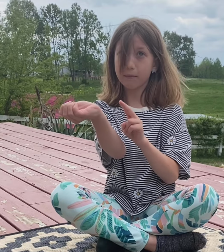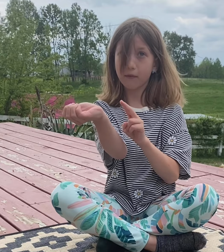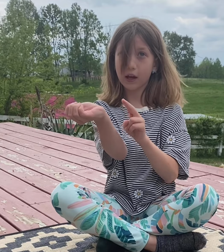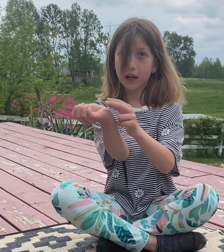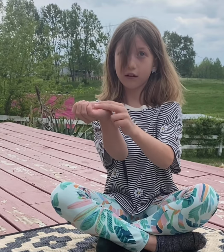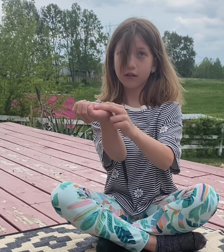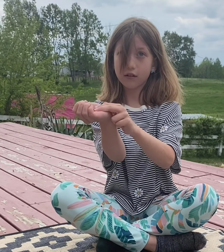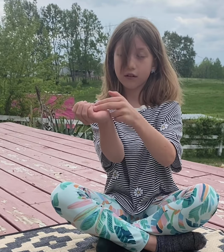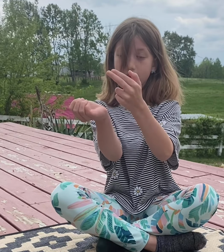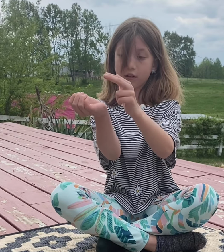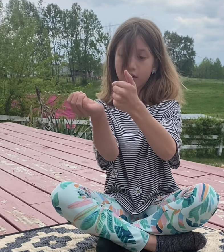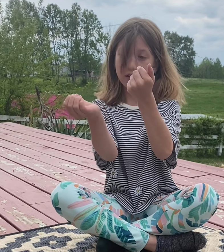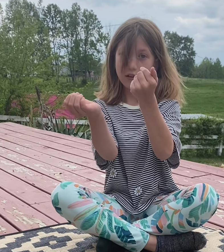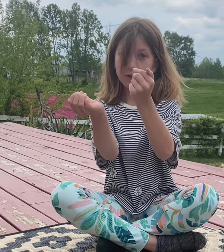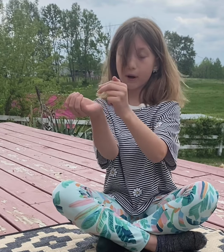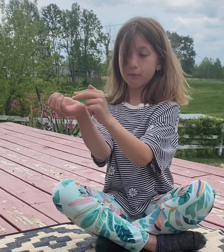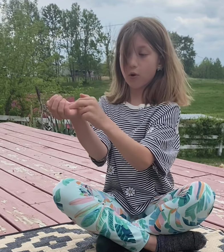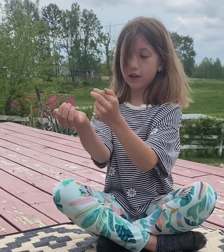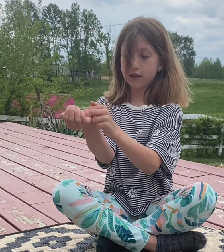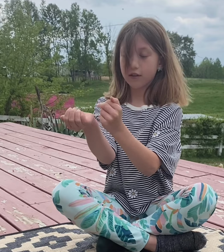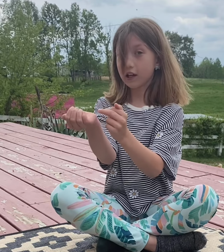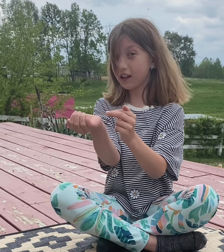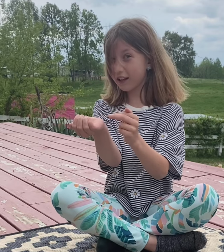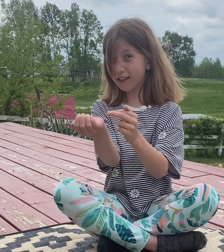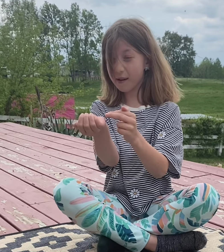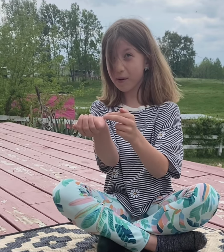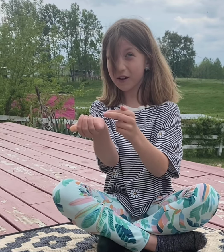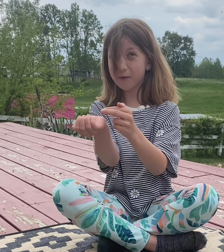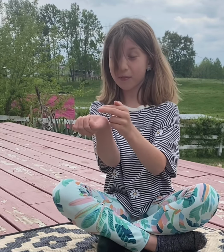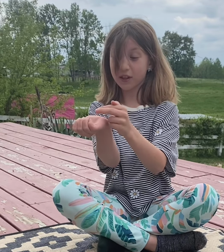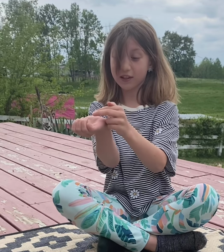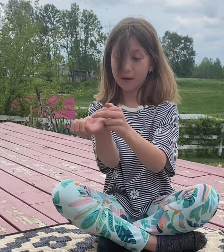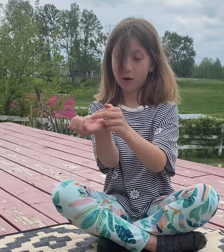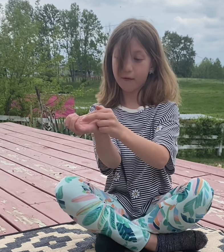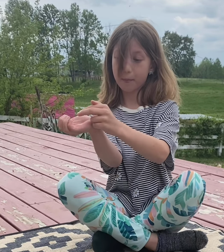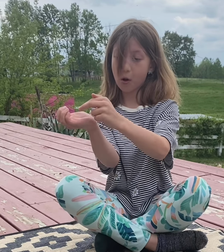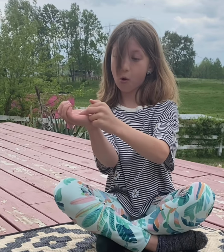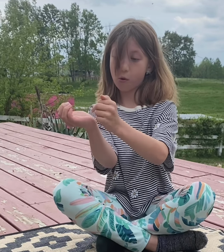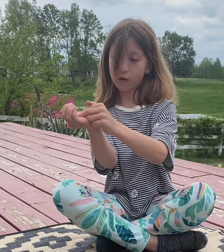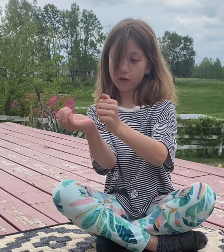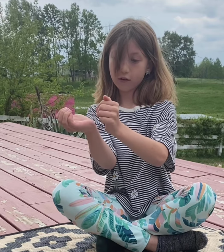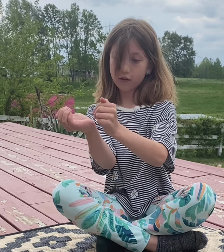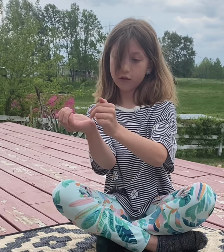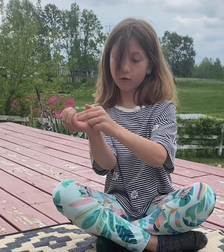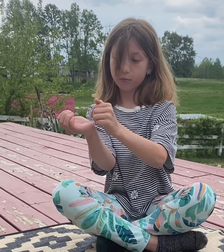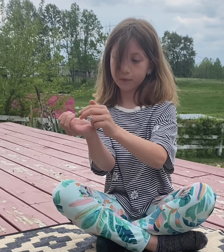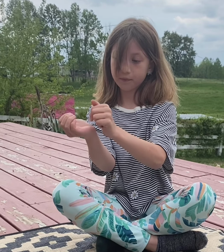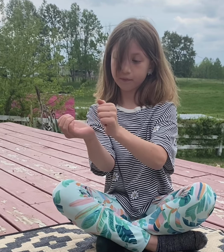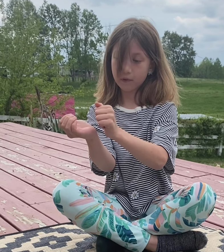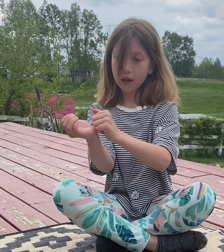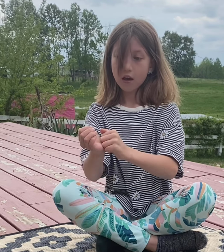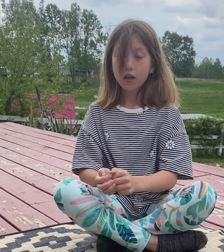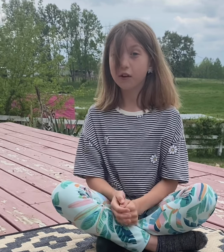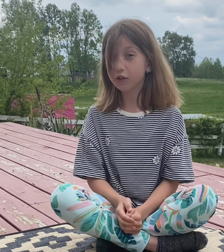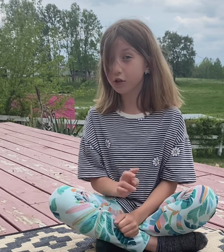of a hand. Swipe twice. It is like butter, but this time you have a bowl. Soup. There are 2